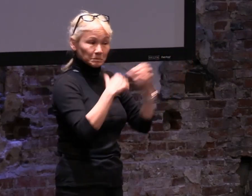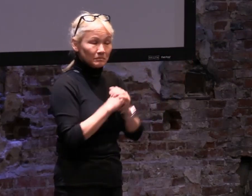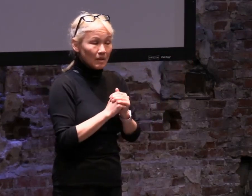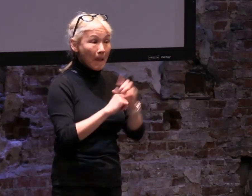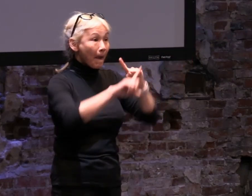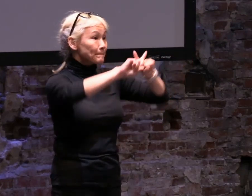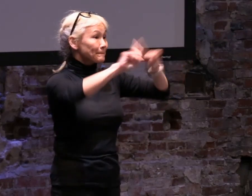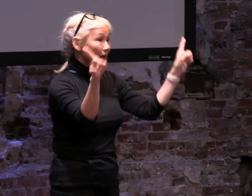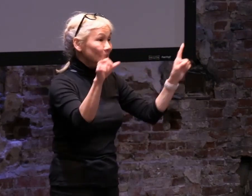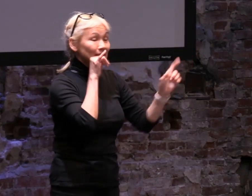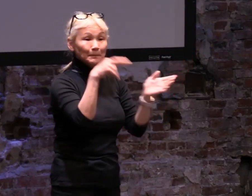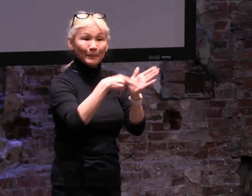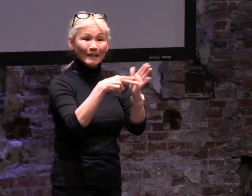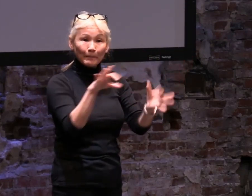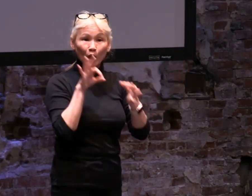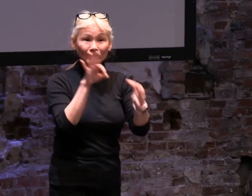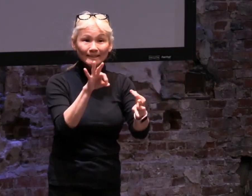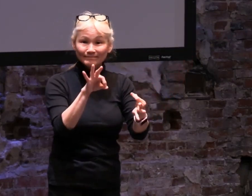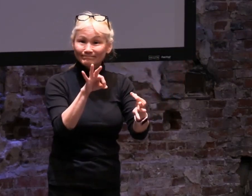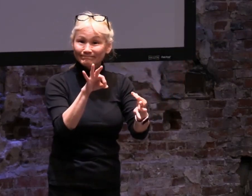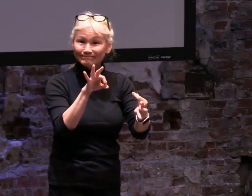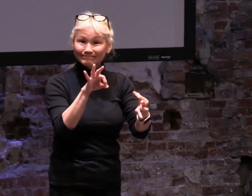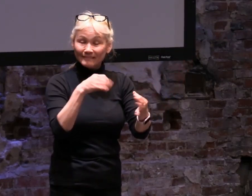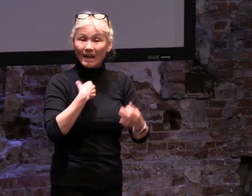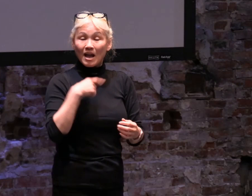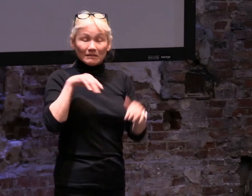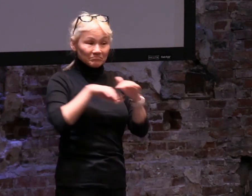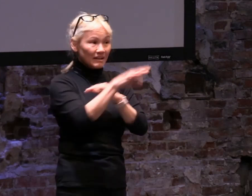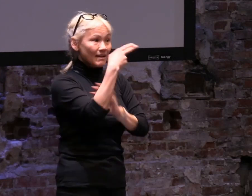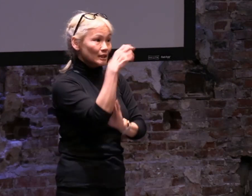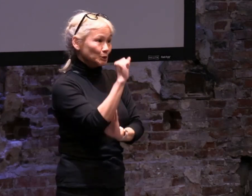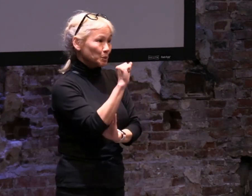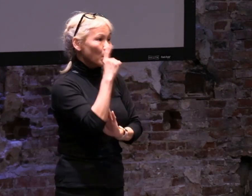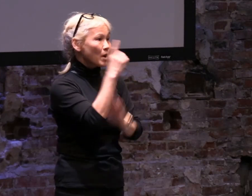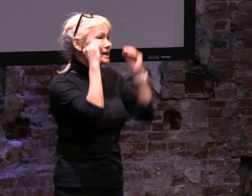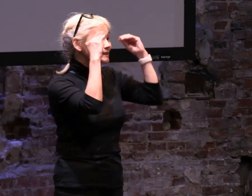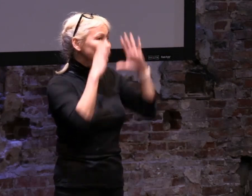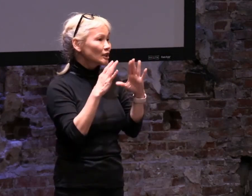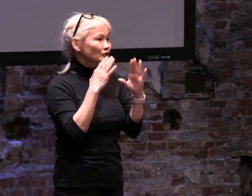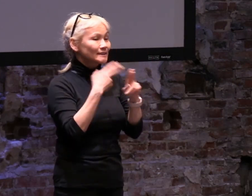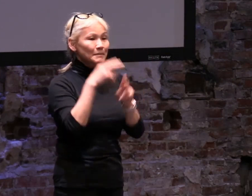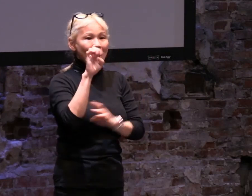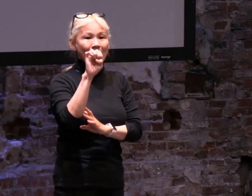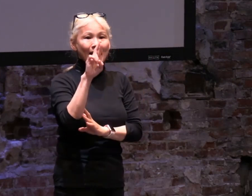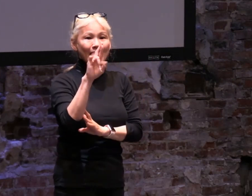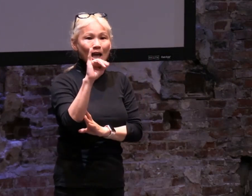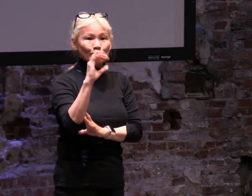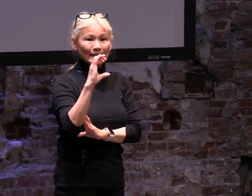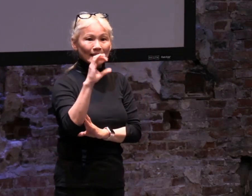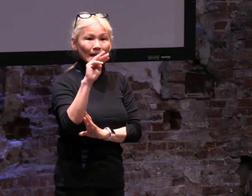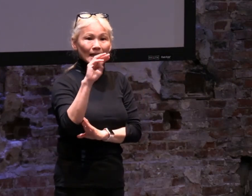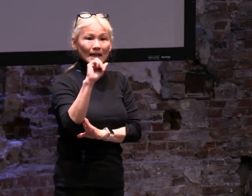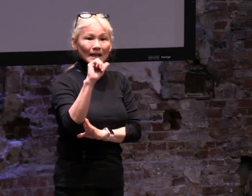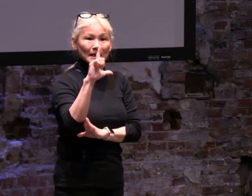family. Sign language and well-lit communication is always critical to me. But I remember in high